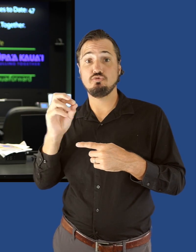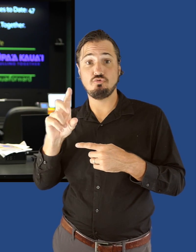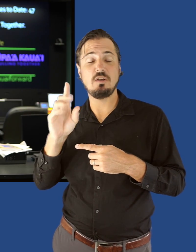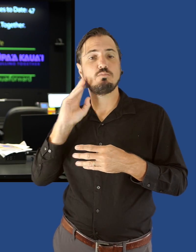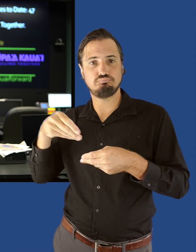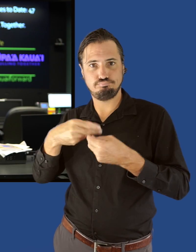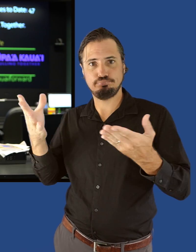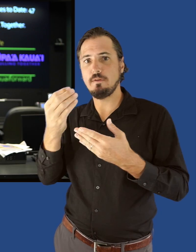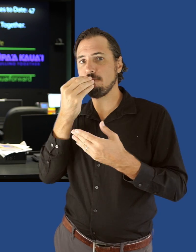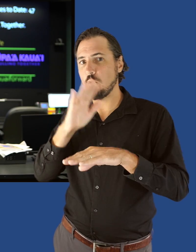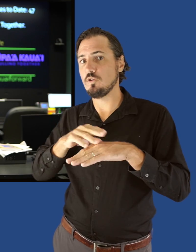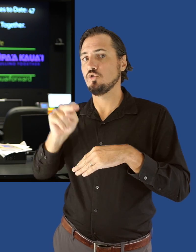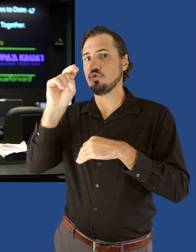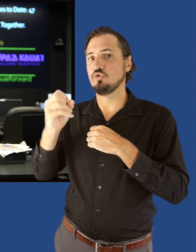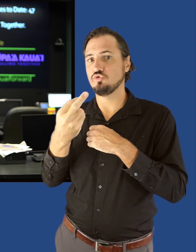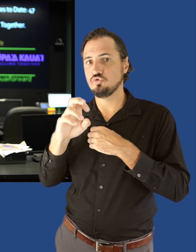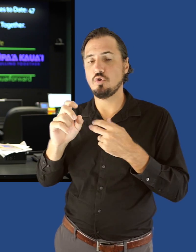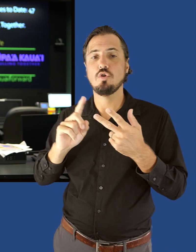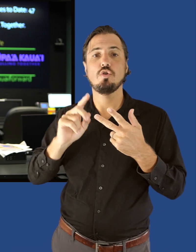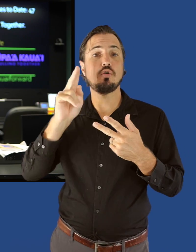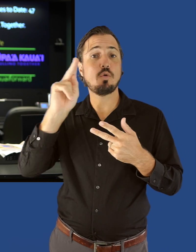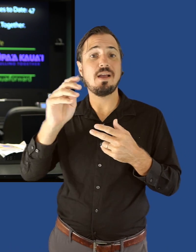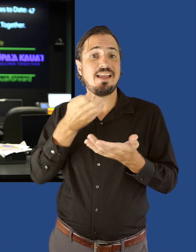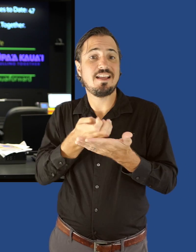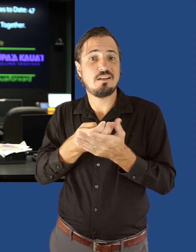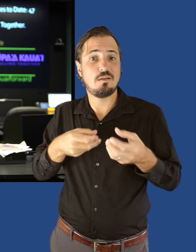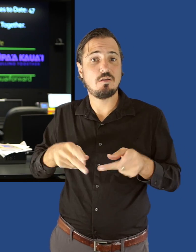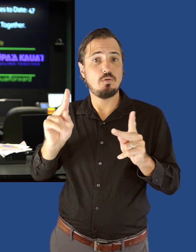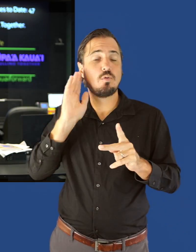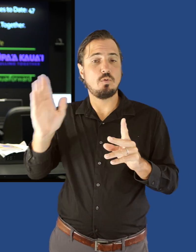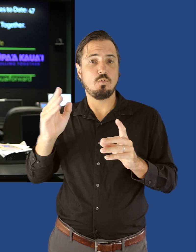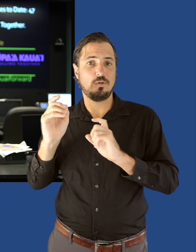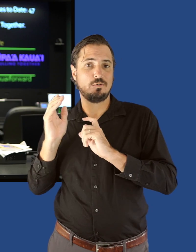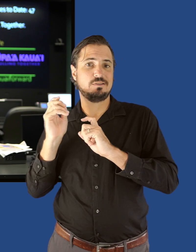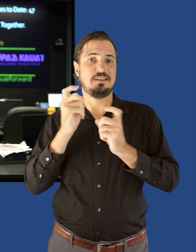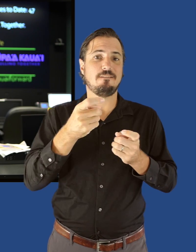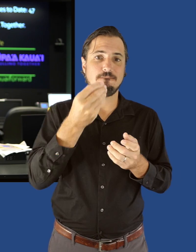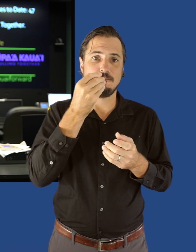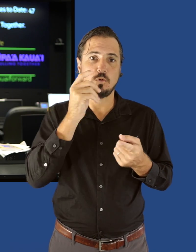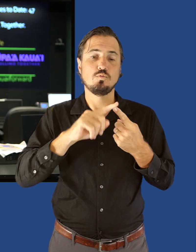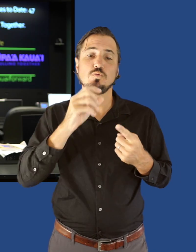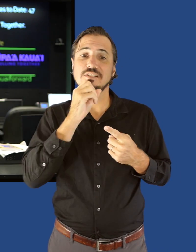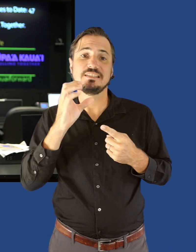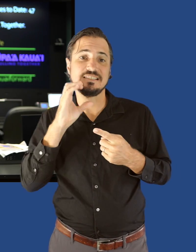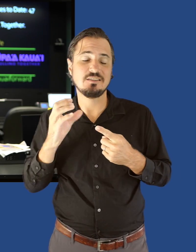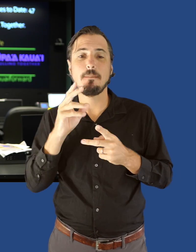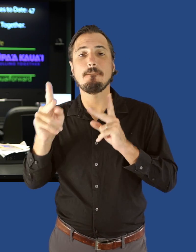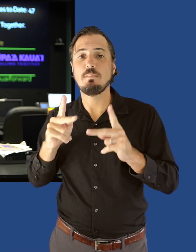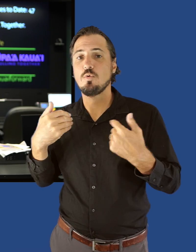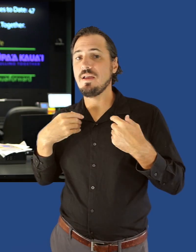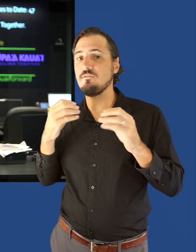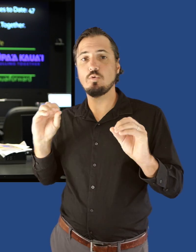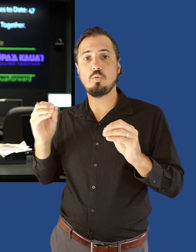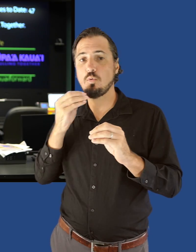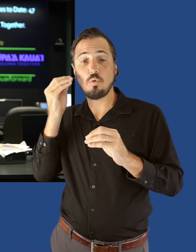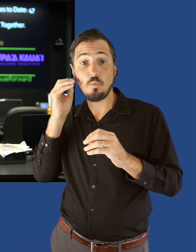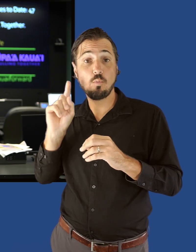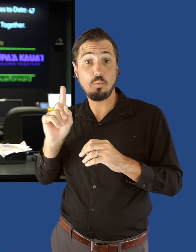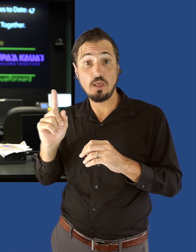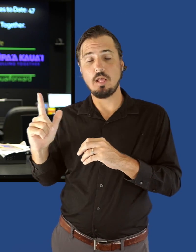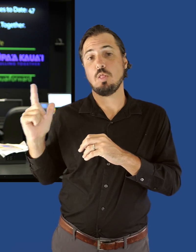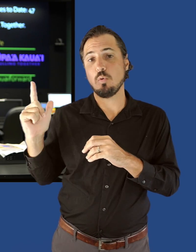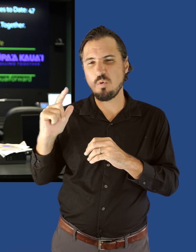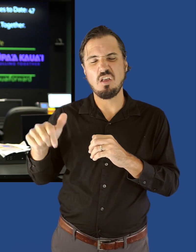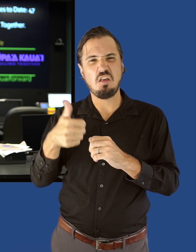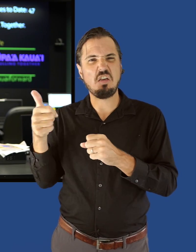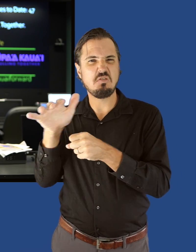Shore. Kauai Economic Opportunity will be providing homebound meals to kupuna and houseless populations in